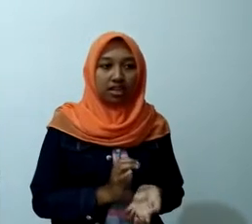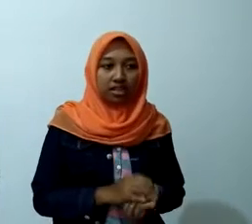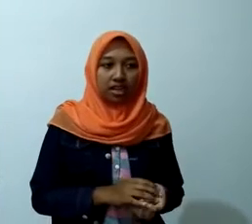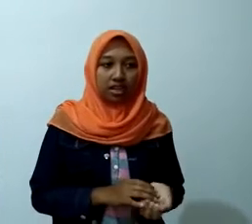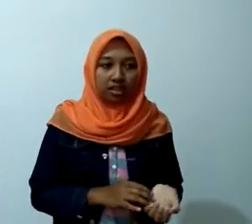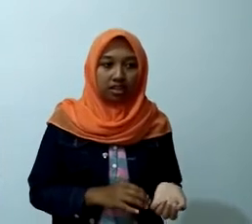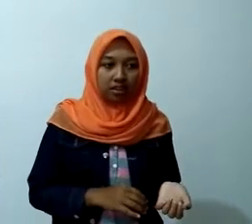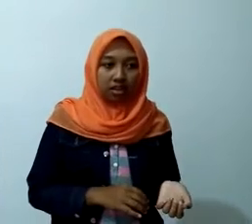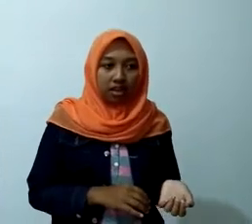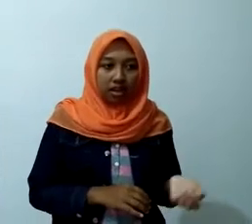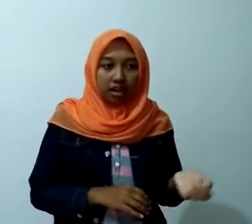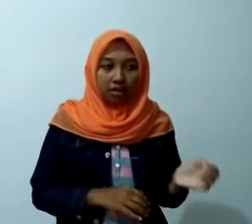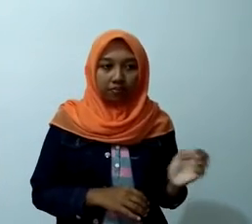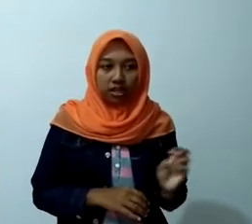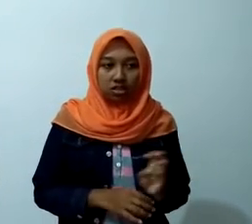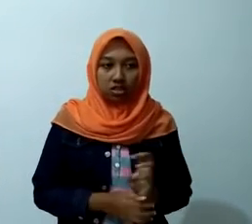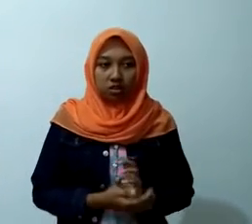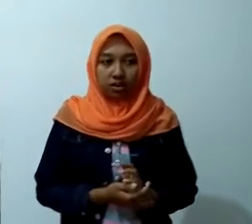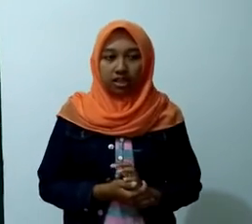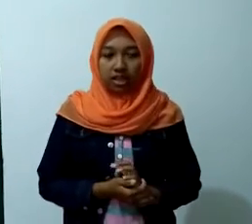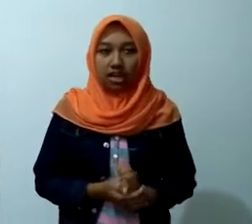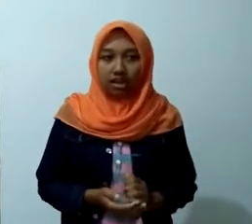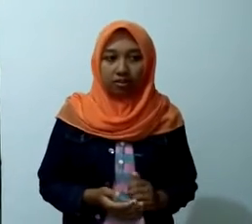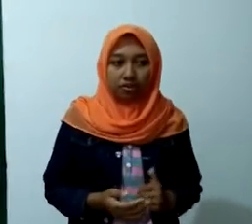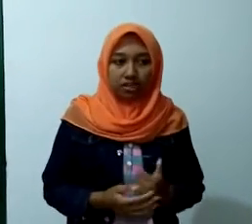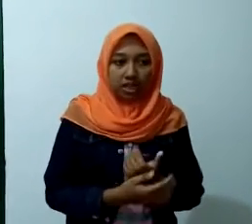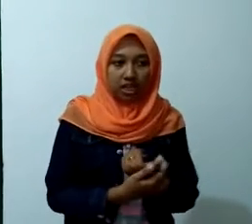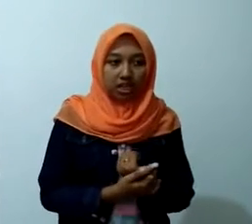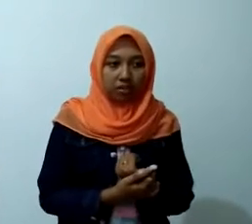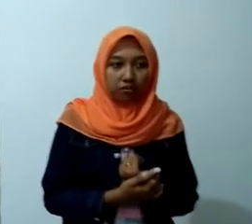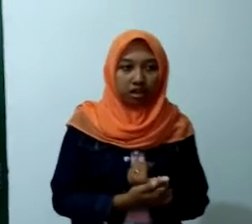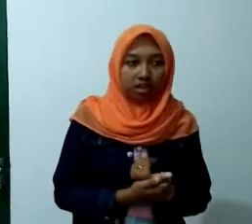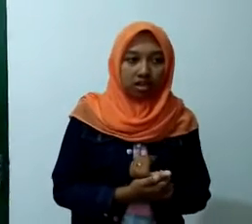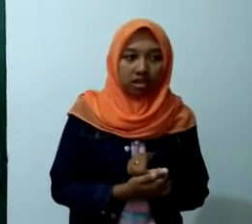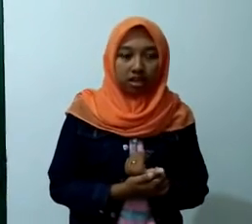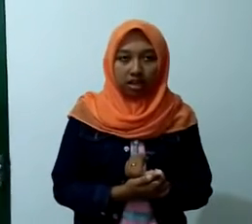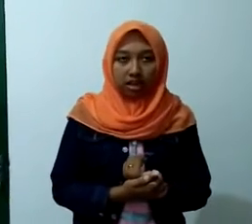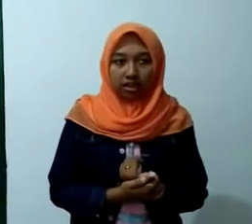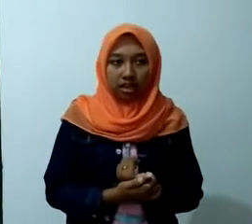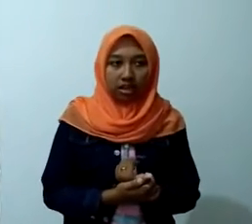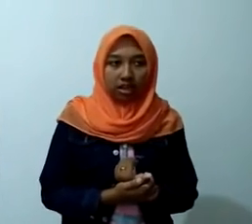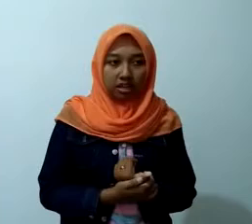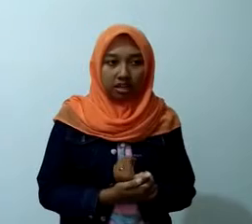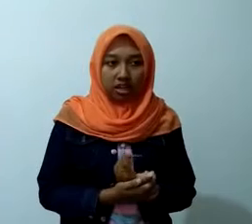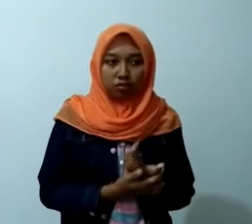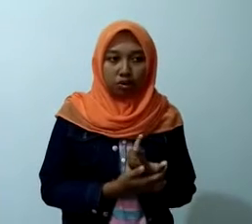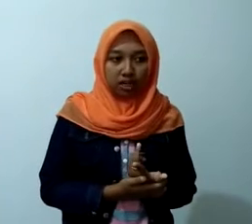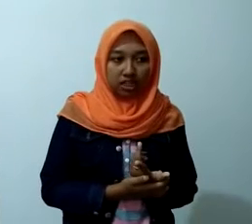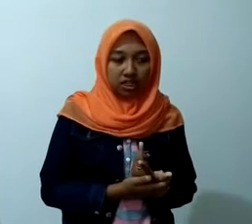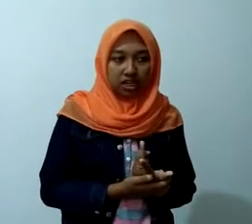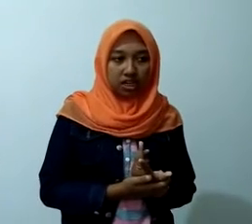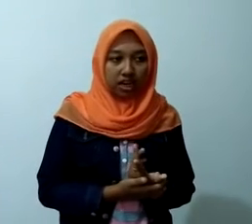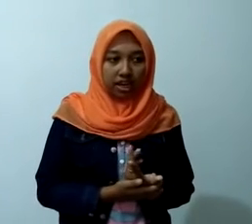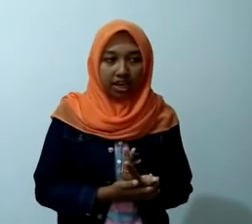of data, the writer have three sources of data. Firstly, in event, and then